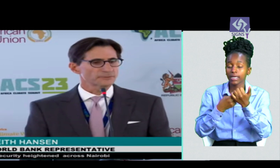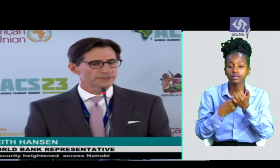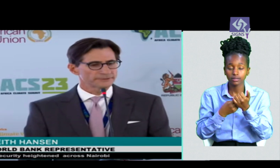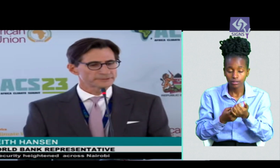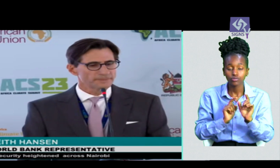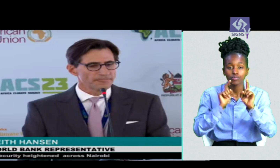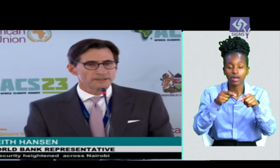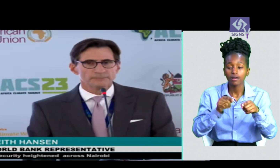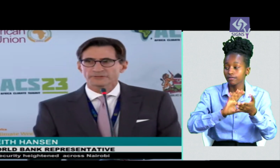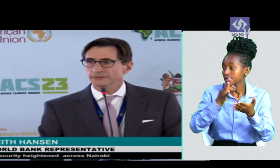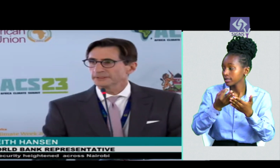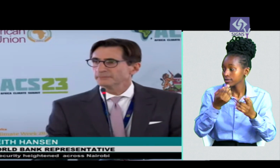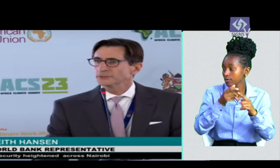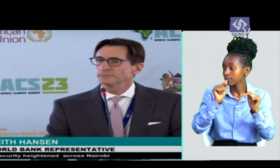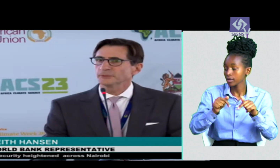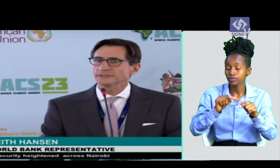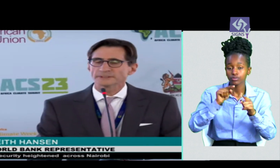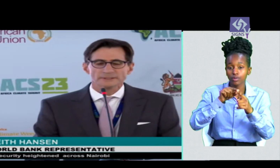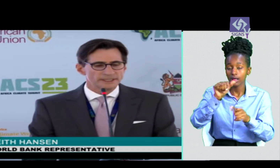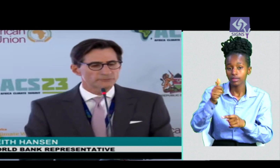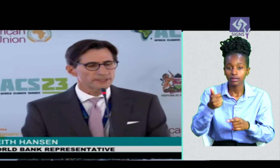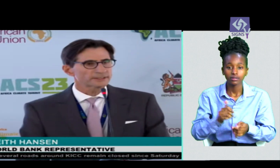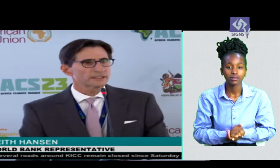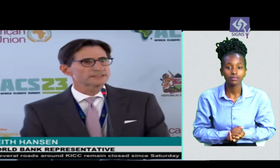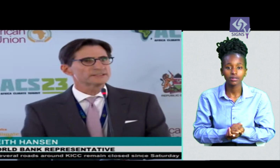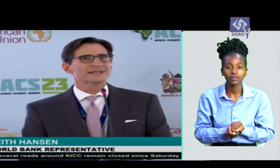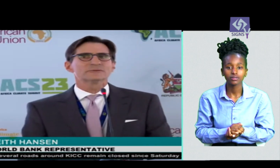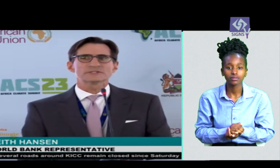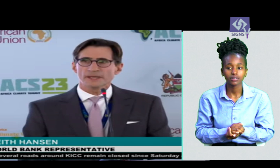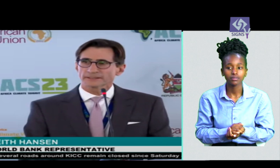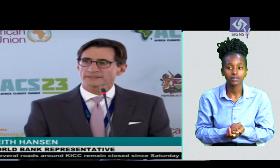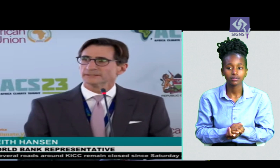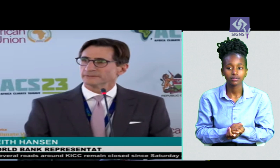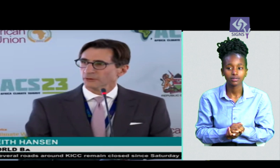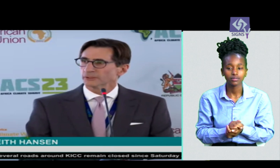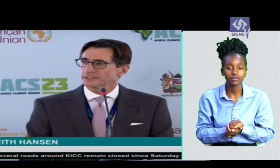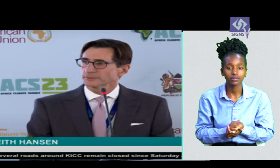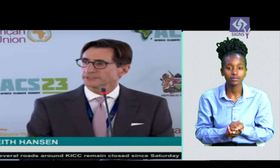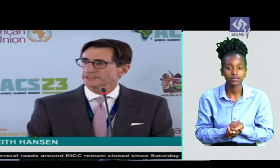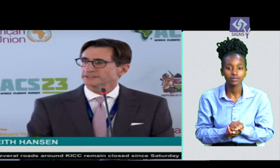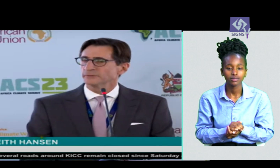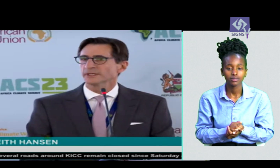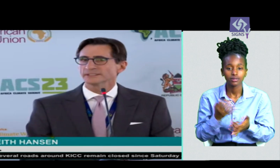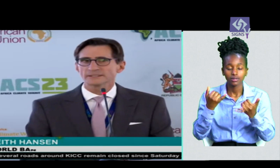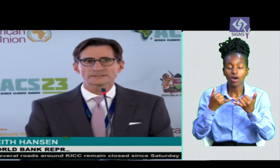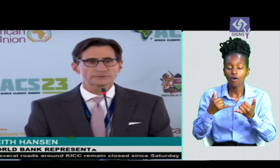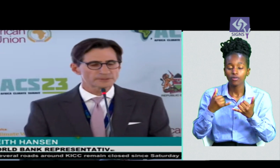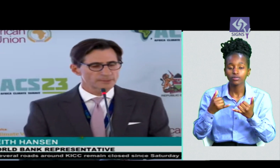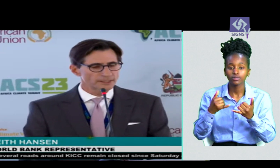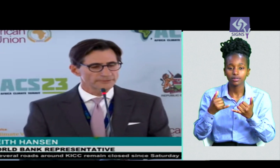finance from others. But third and most important, it recognizes and it respects the local expertise in what it takes to